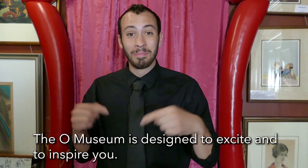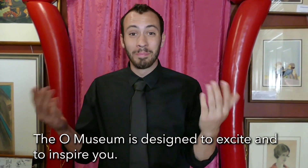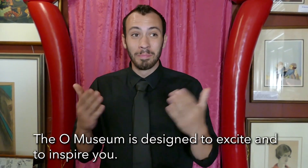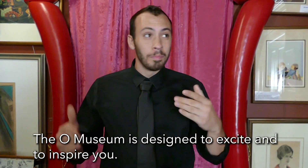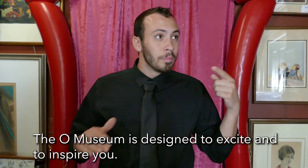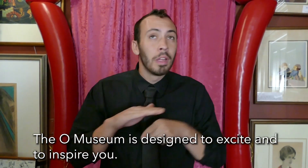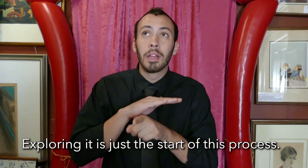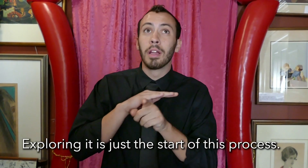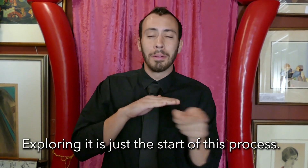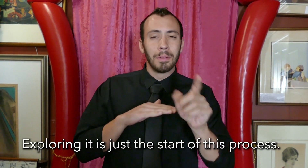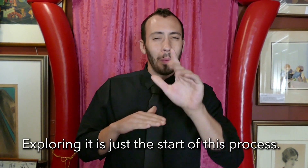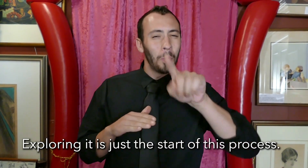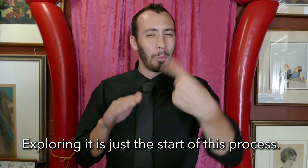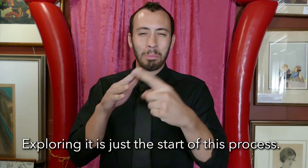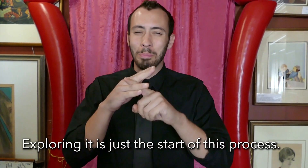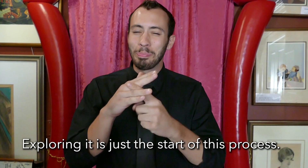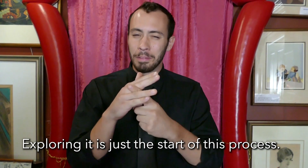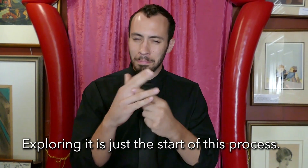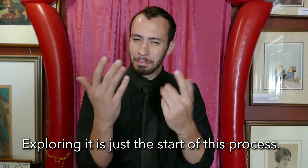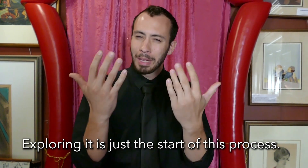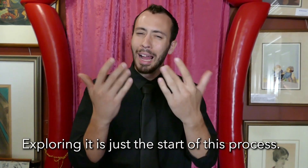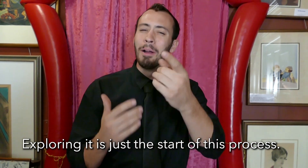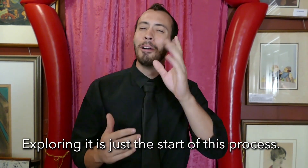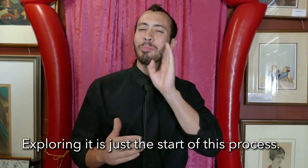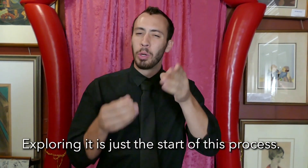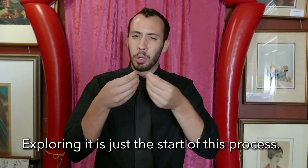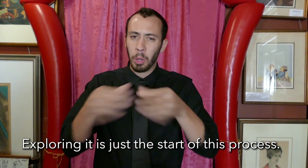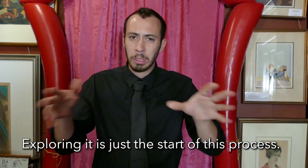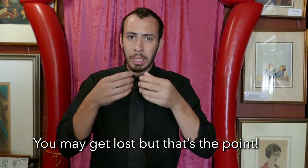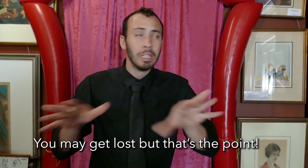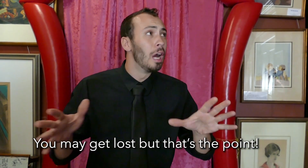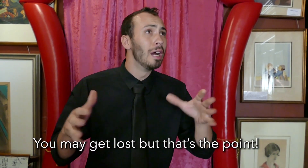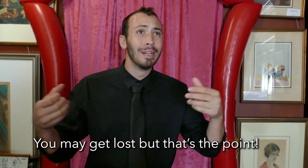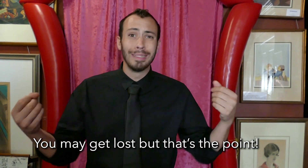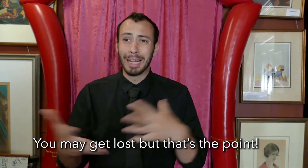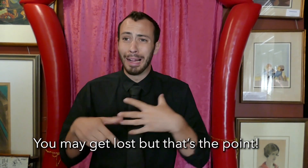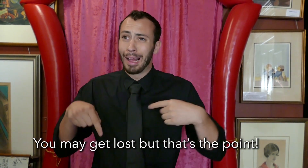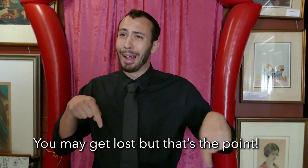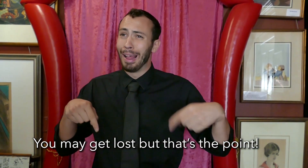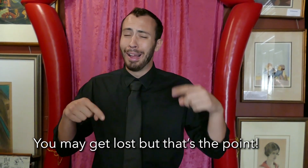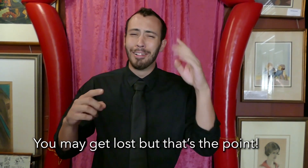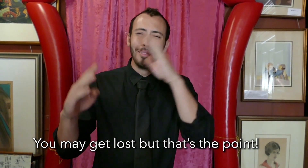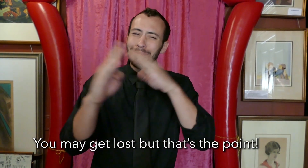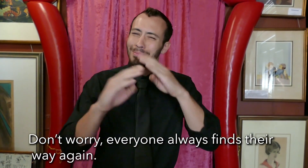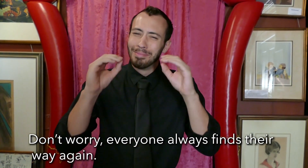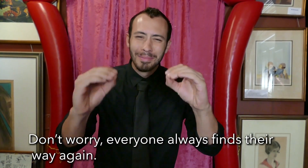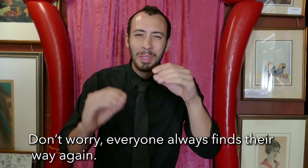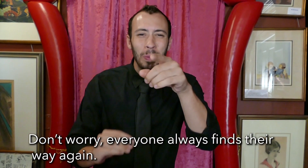you. Exploring it is just the start of this process. You may get lost, but that's the point. Don't worry, everyone always